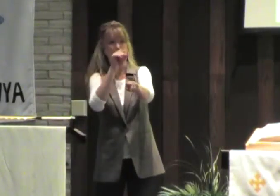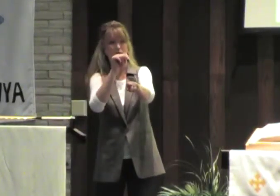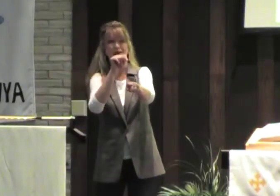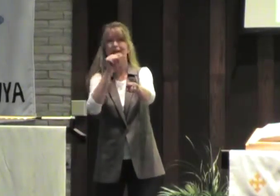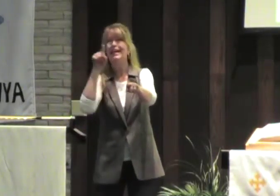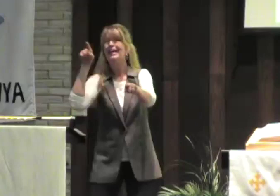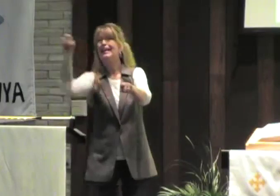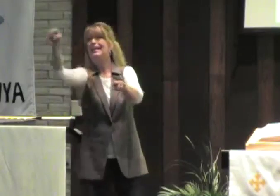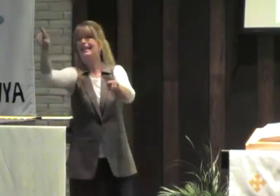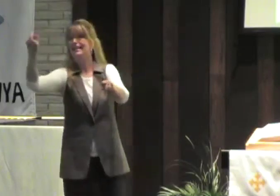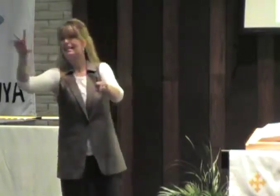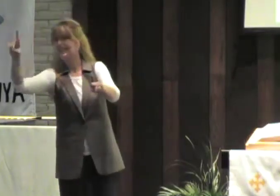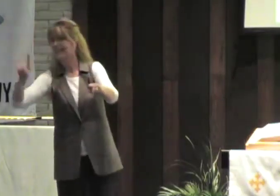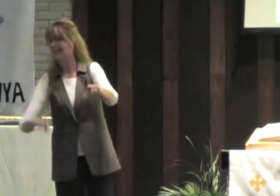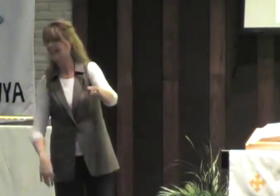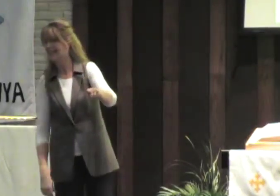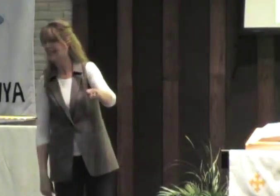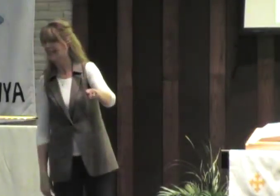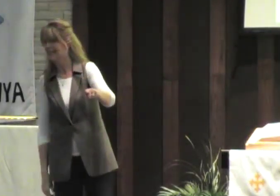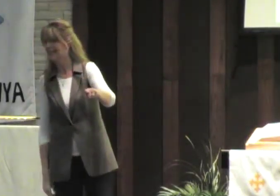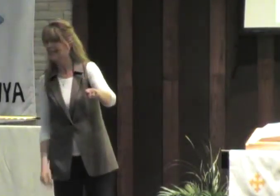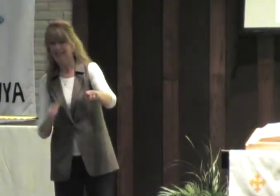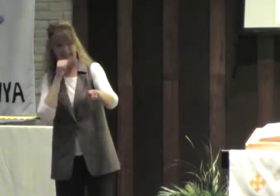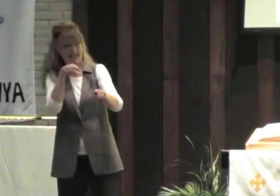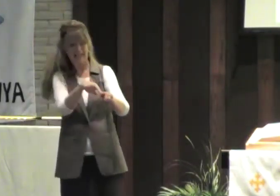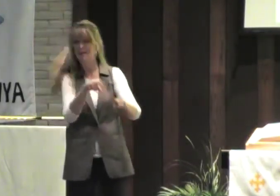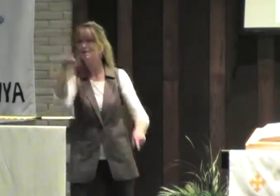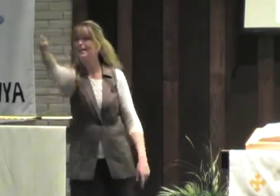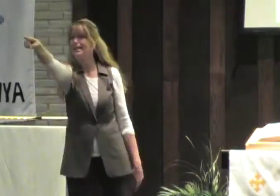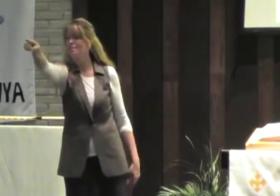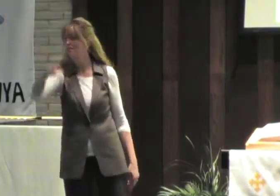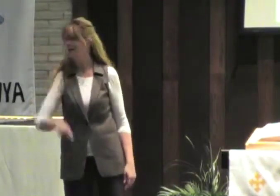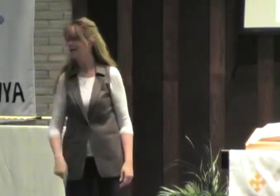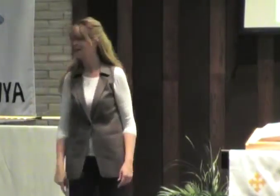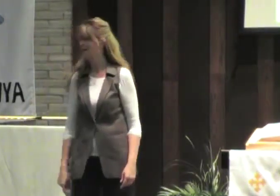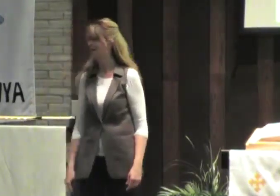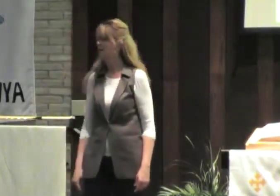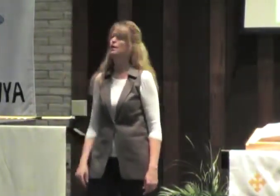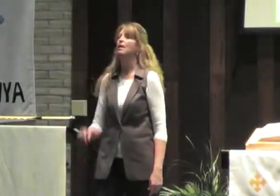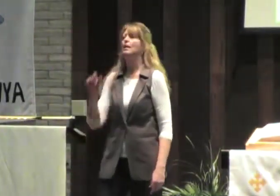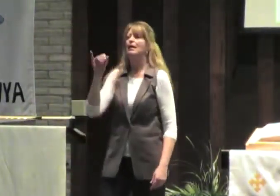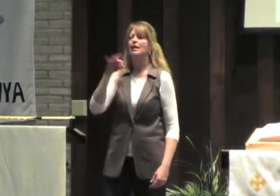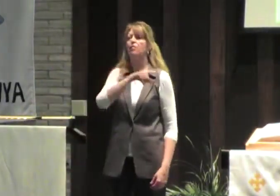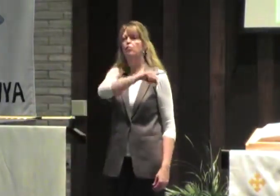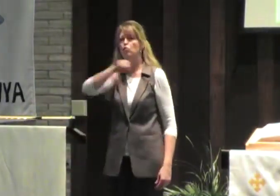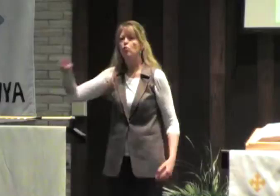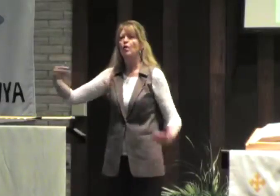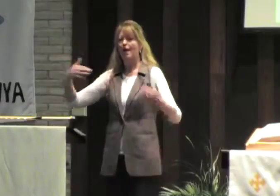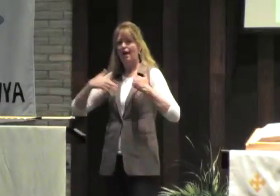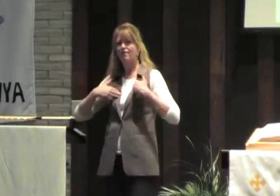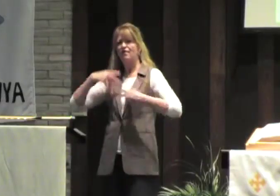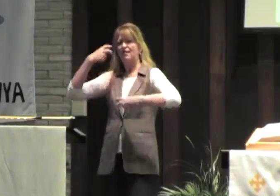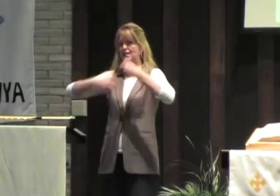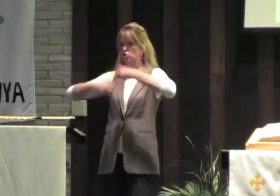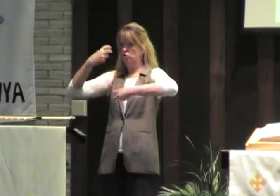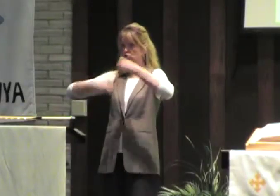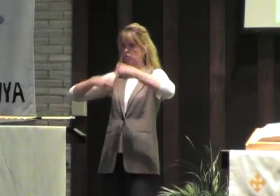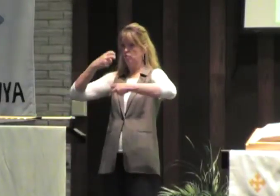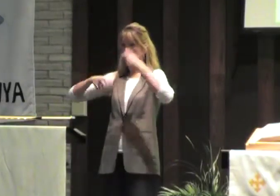It's not the specific person that did it that they're angry at. It's someone else. It's always someone else. And if you have